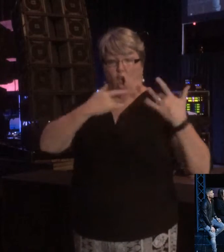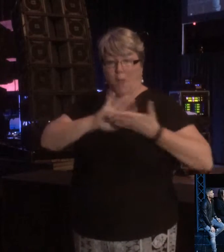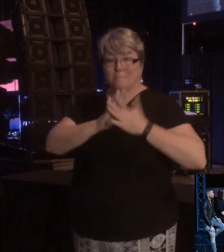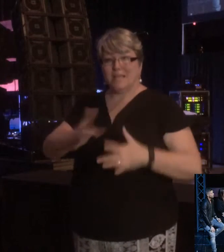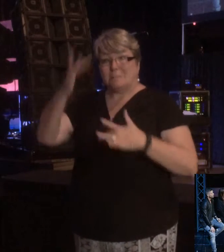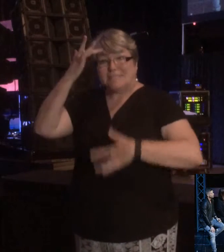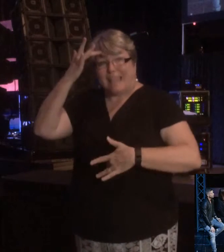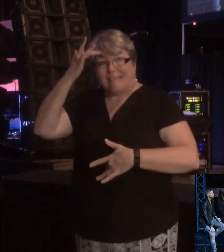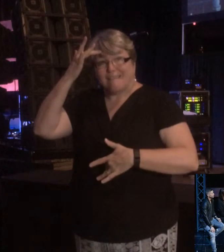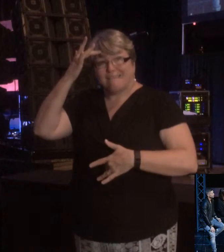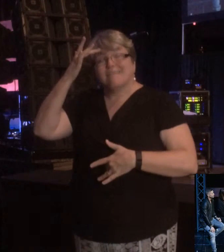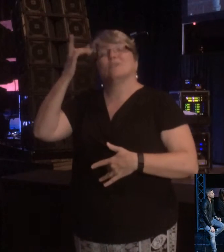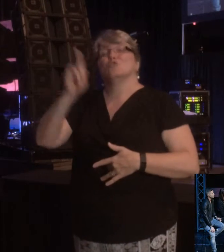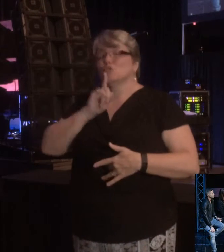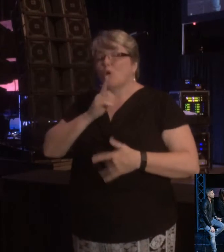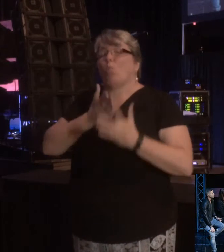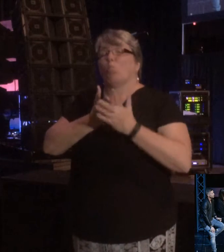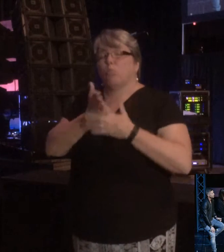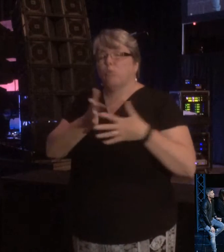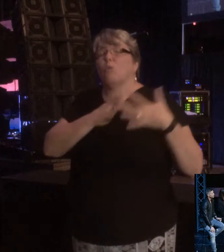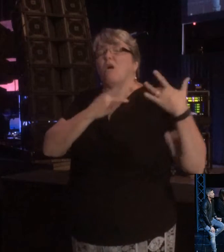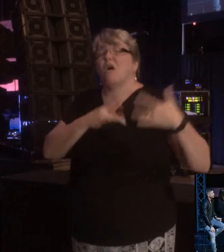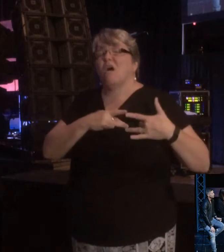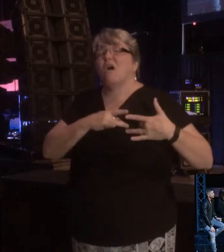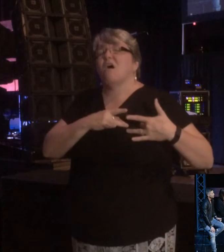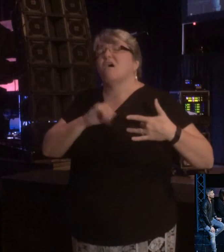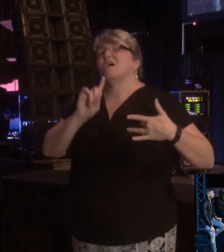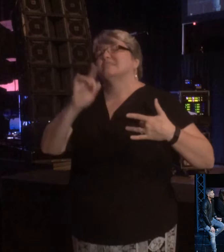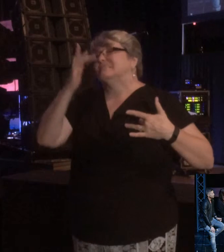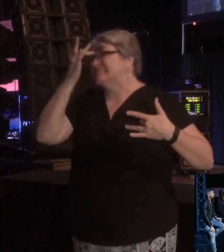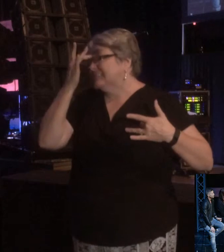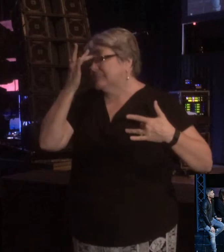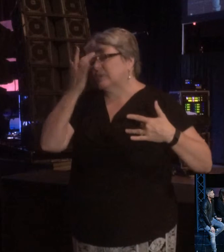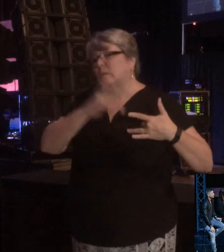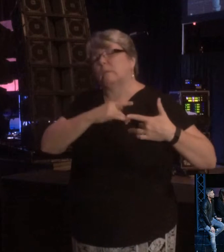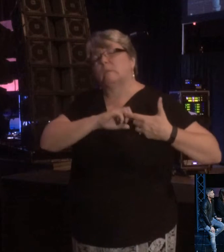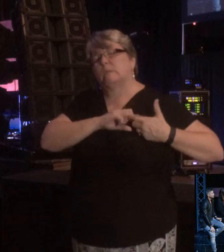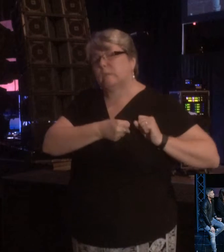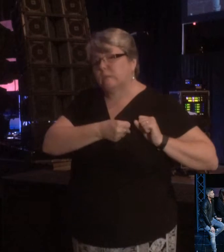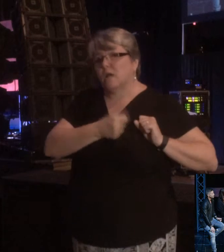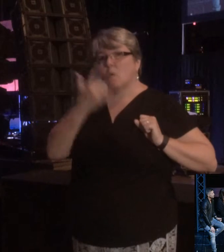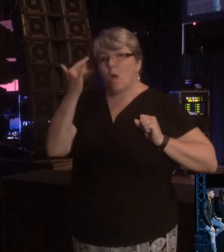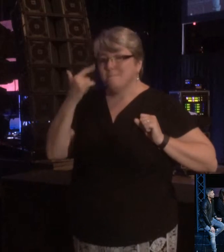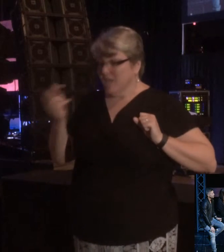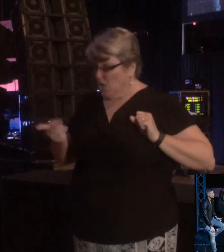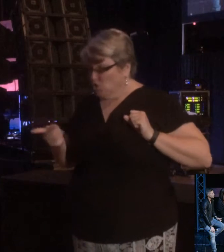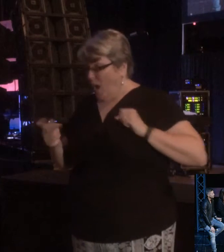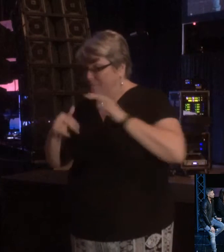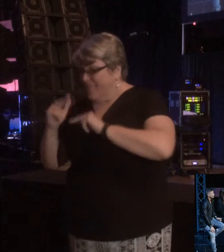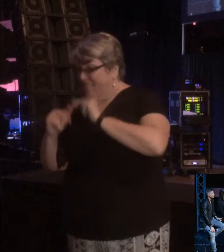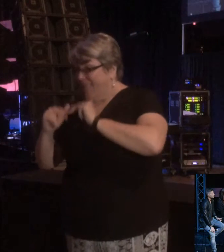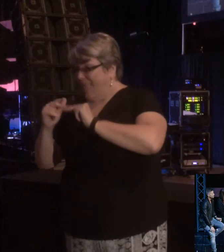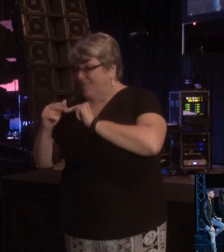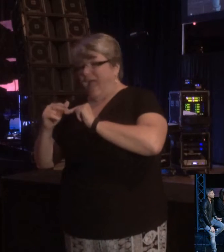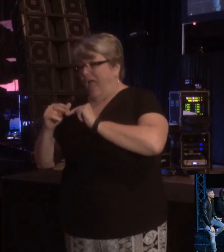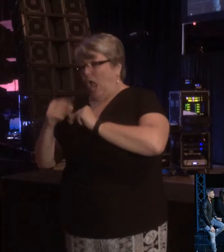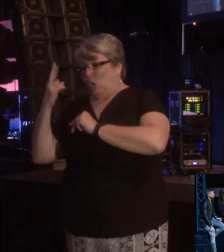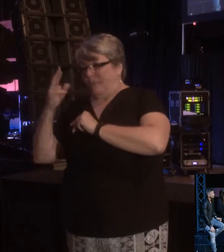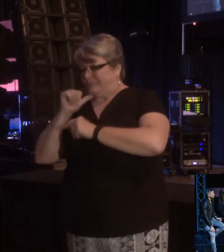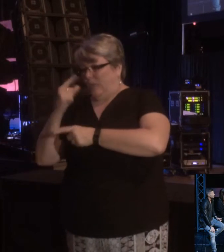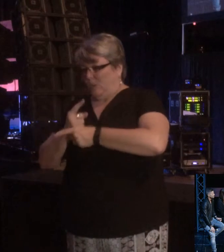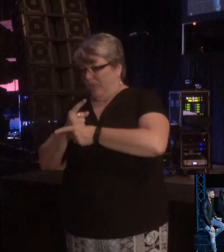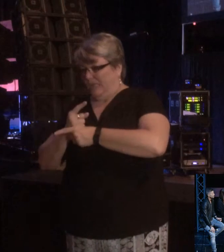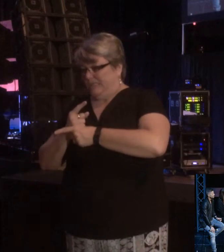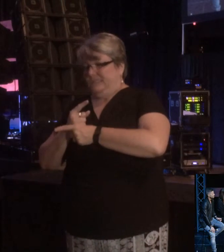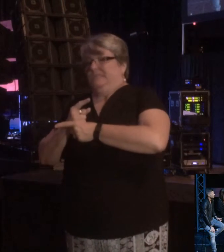us and what we needed to work out with the Lord, it was not good to involve each other in that. Jordan couldn't help me in